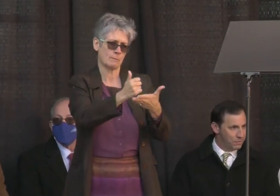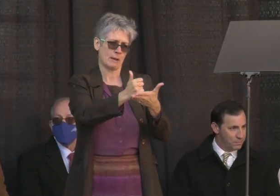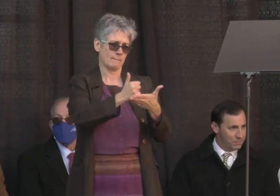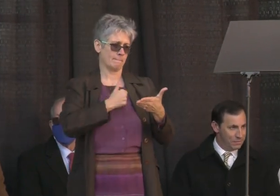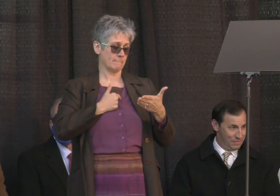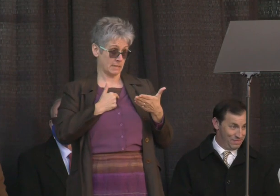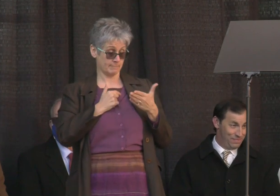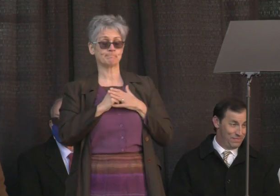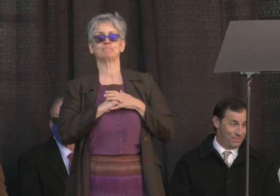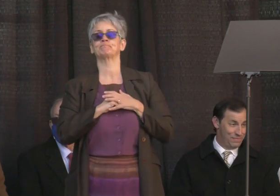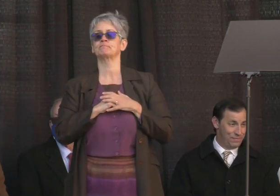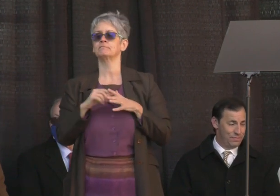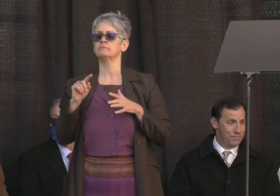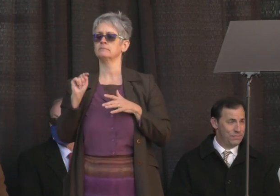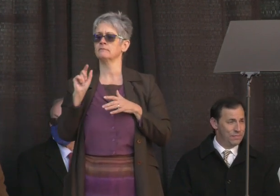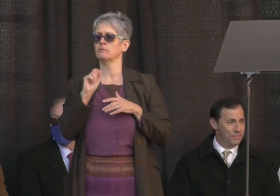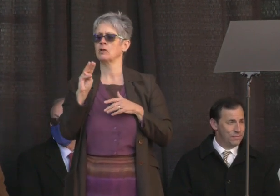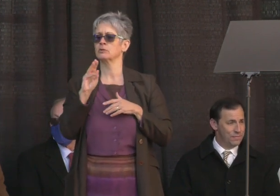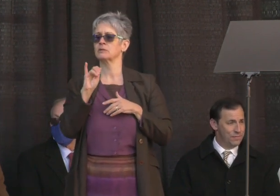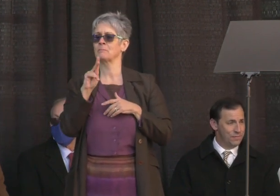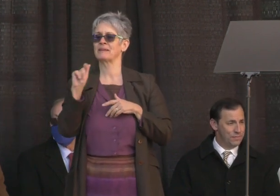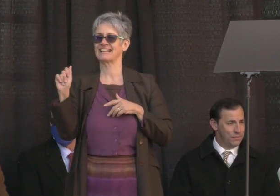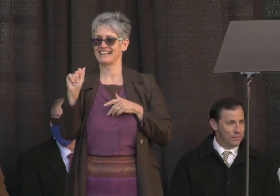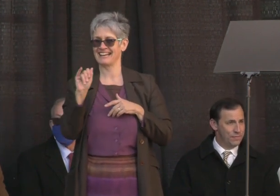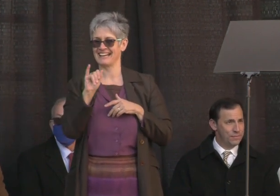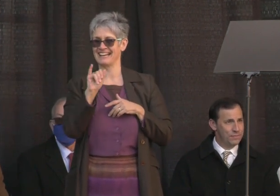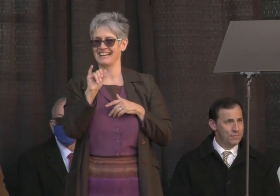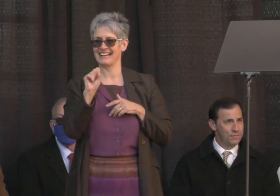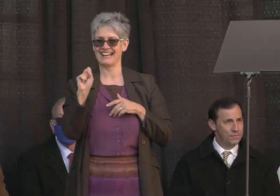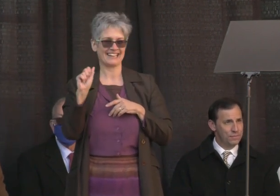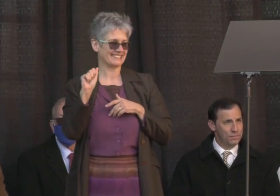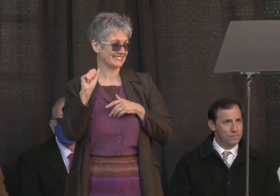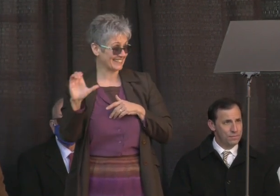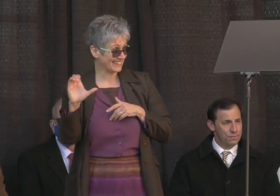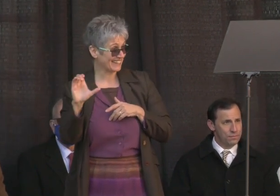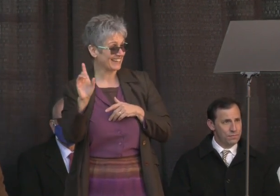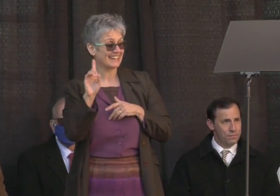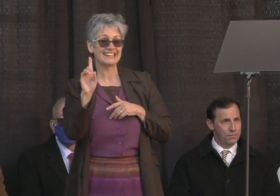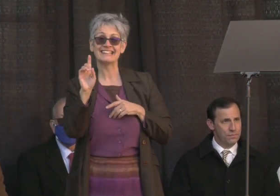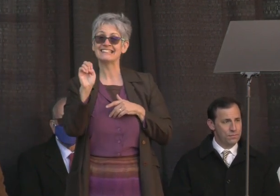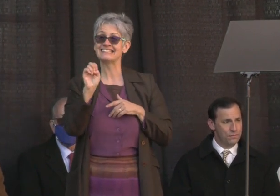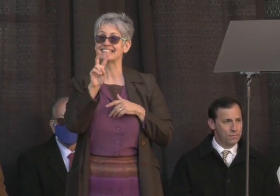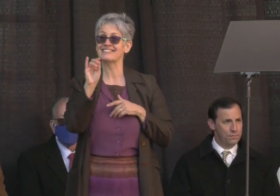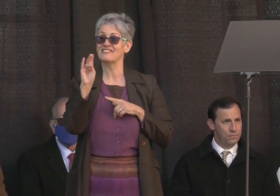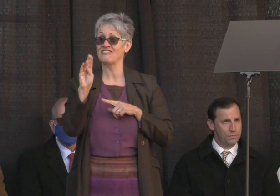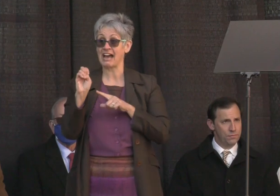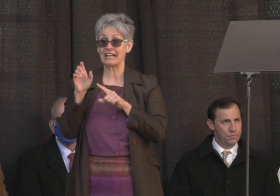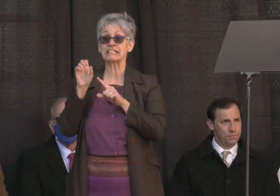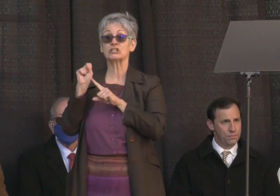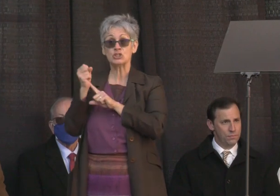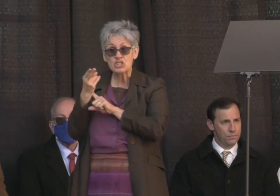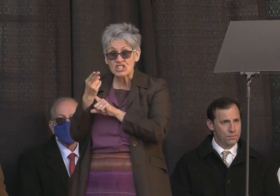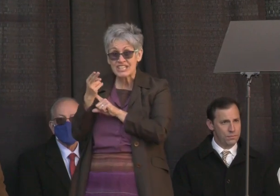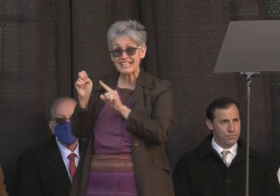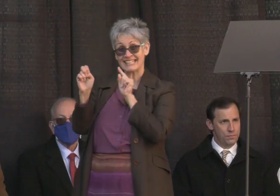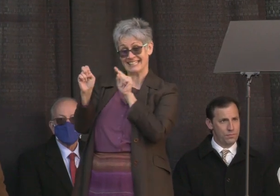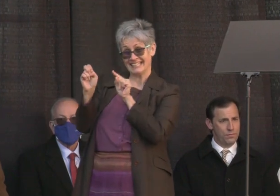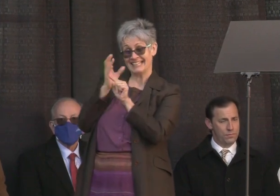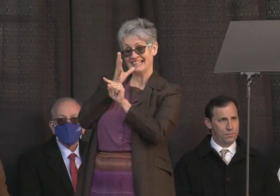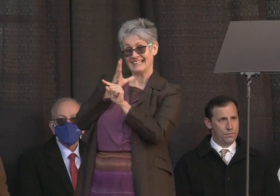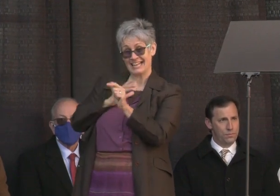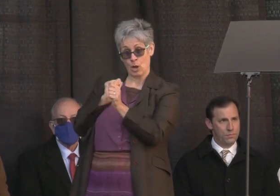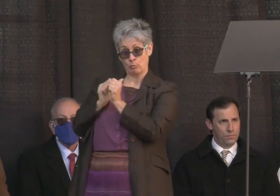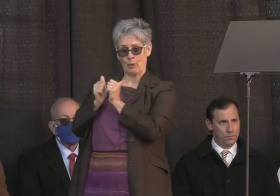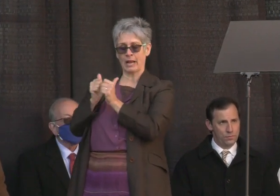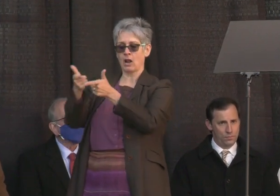Tamika Isaac Devine, because the simple fact that she ran let me know that I could do it too. And then, of course,